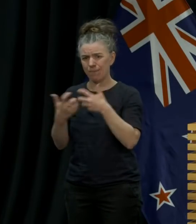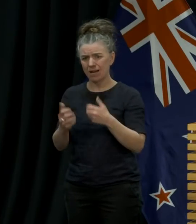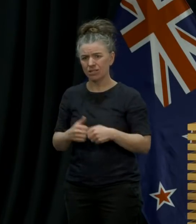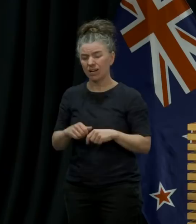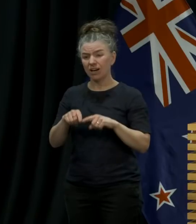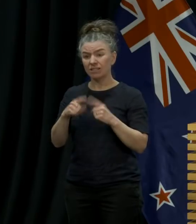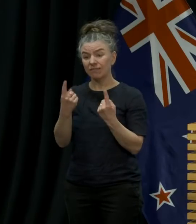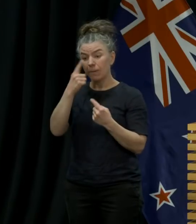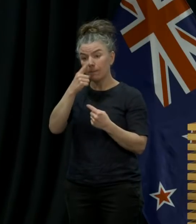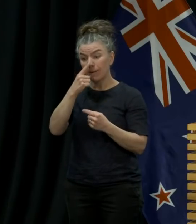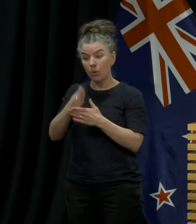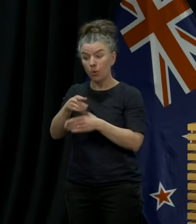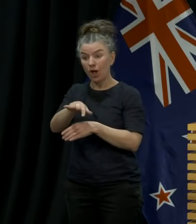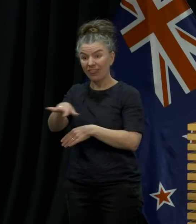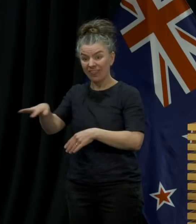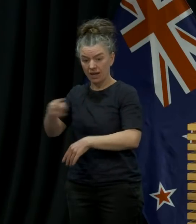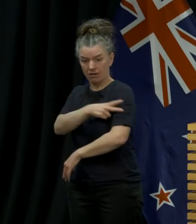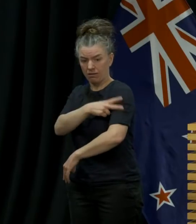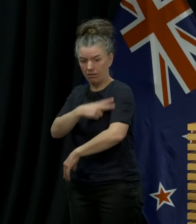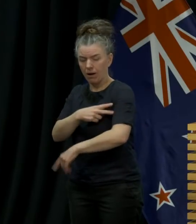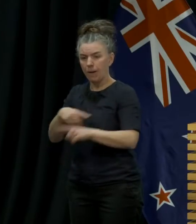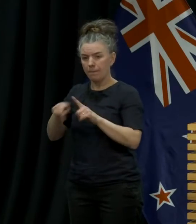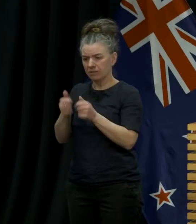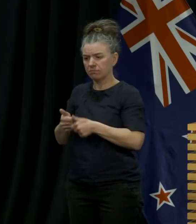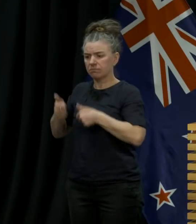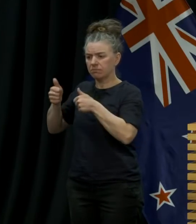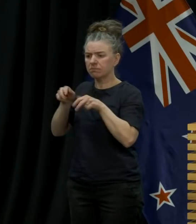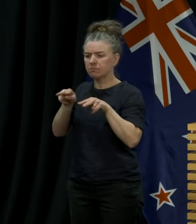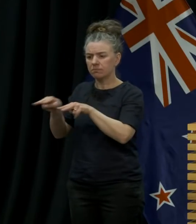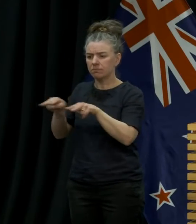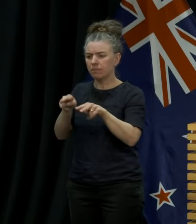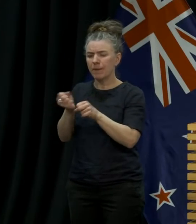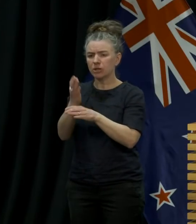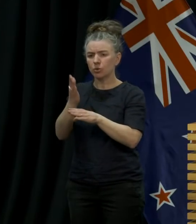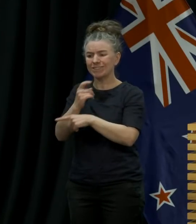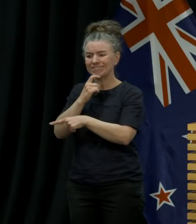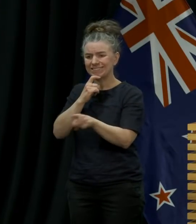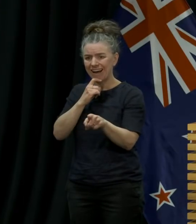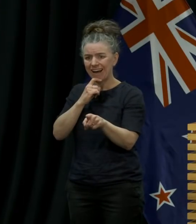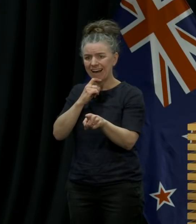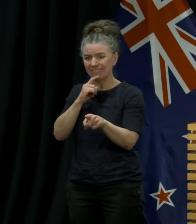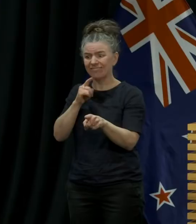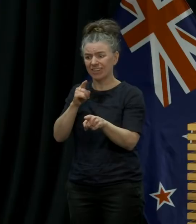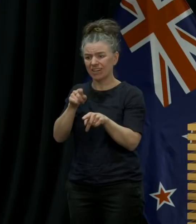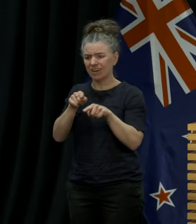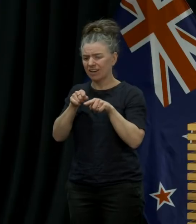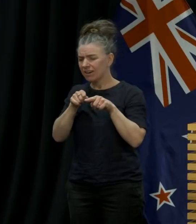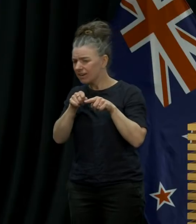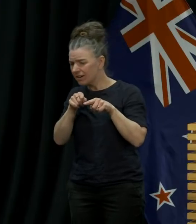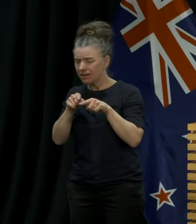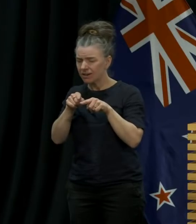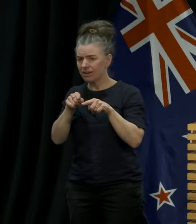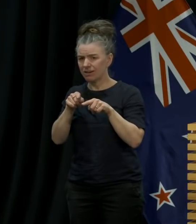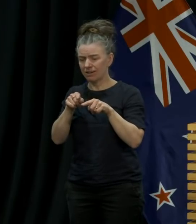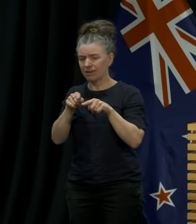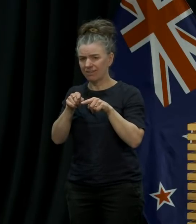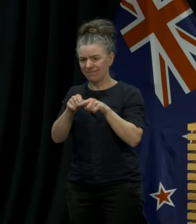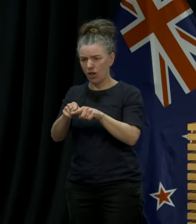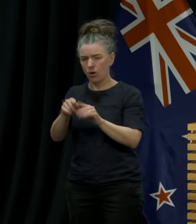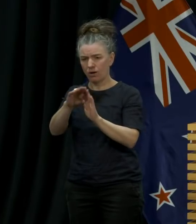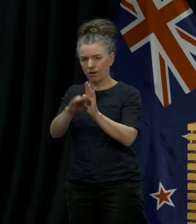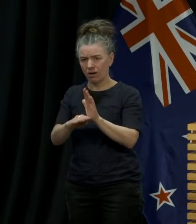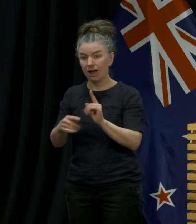have had oversight to ensure people are doing what they are required to do, and that is stay put. I'm now bringing in